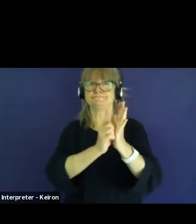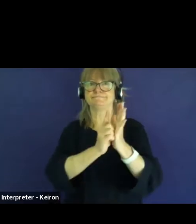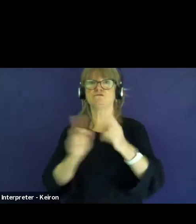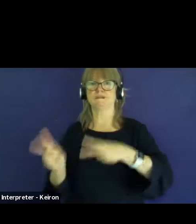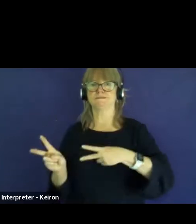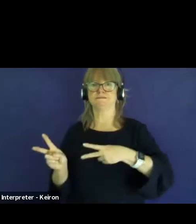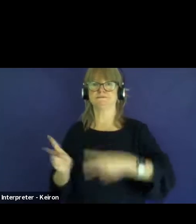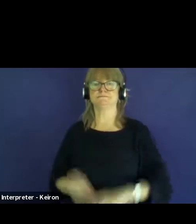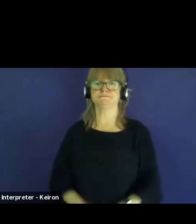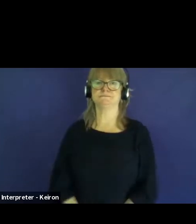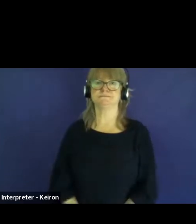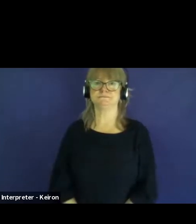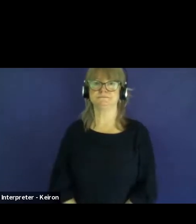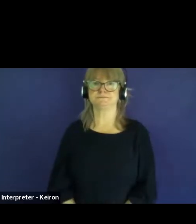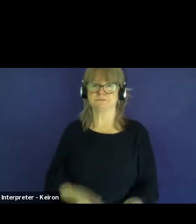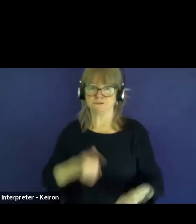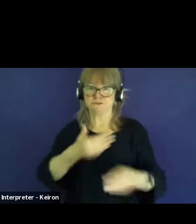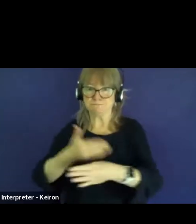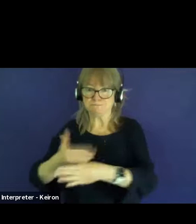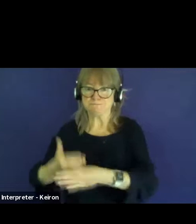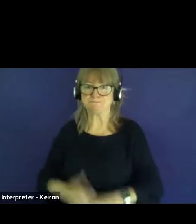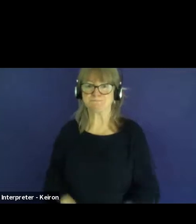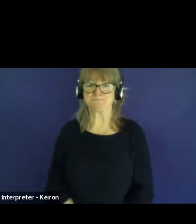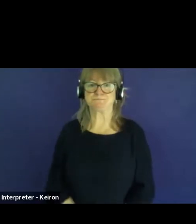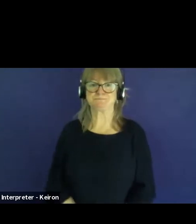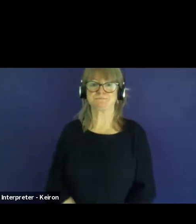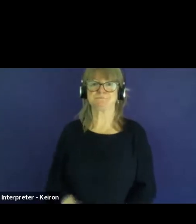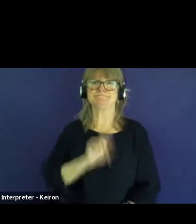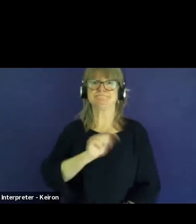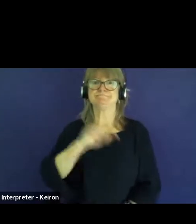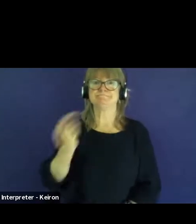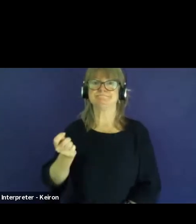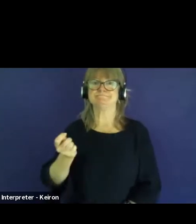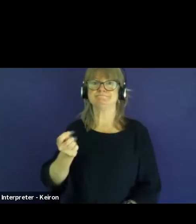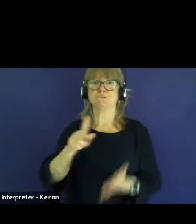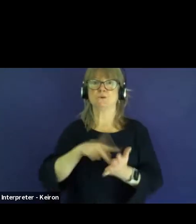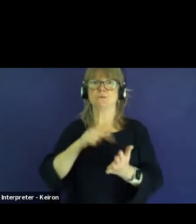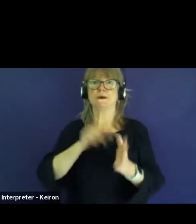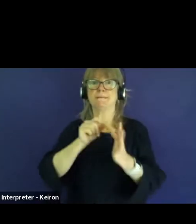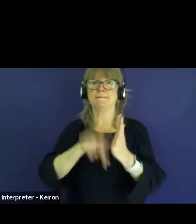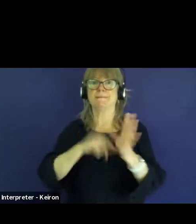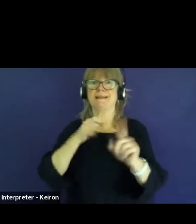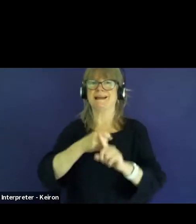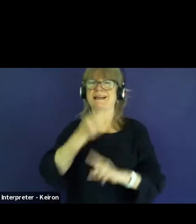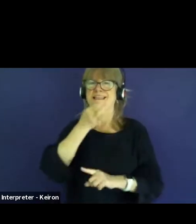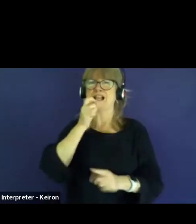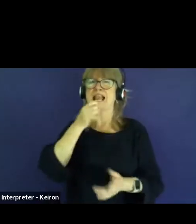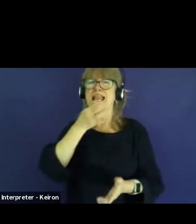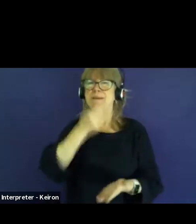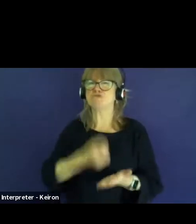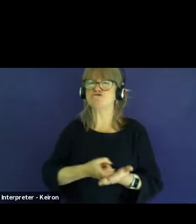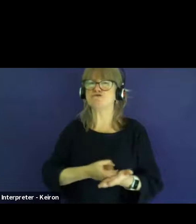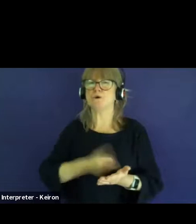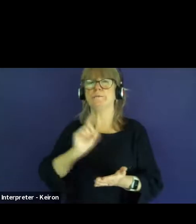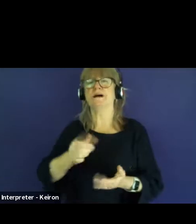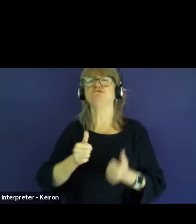And rest. Great work, everyone. Next one is our walking plank. This one's a bit cruel, but it's such a